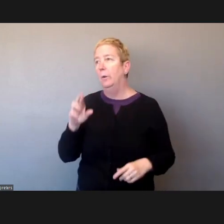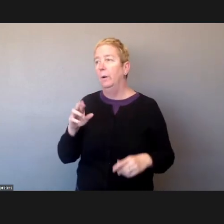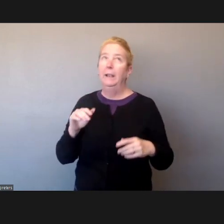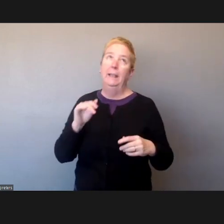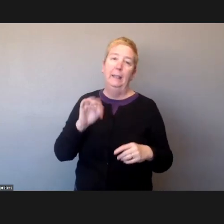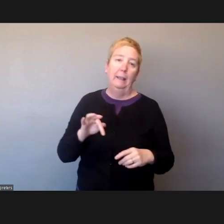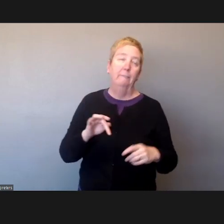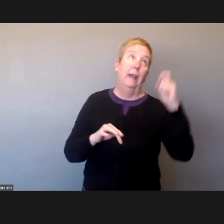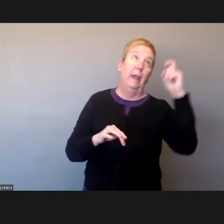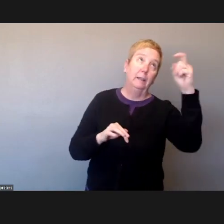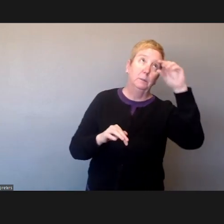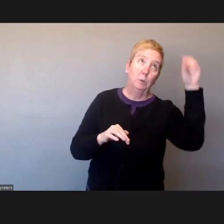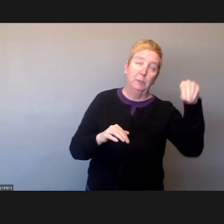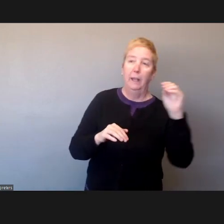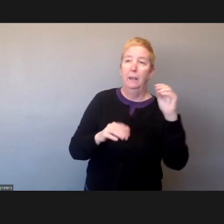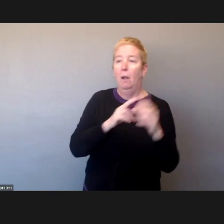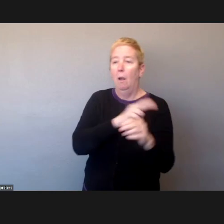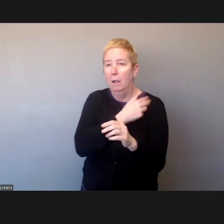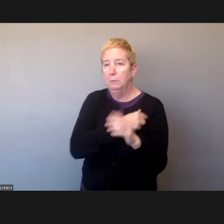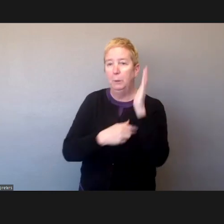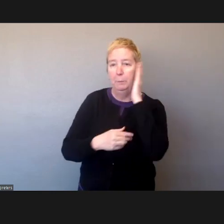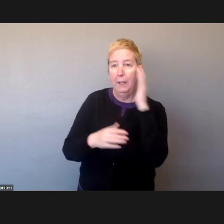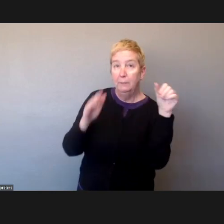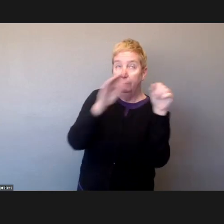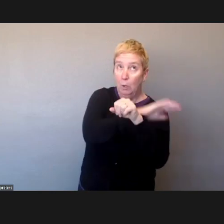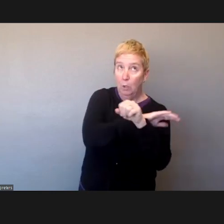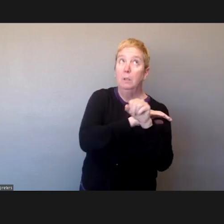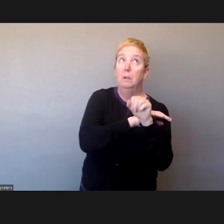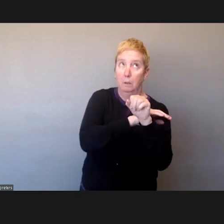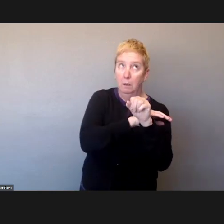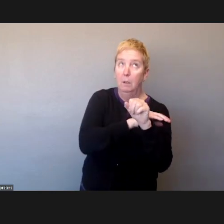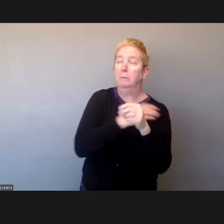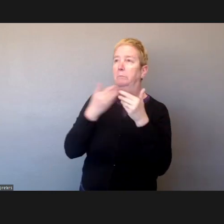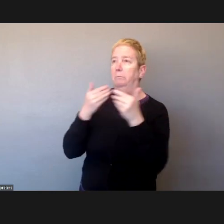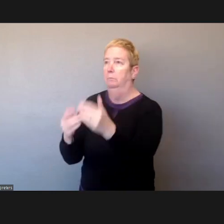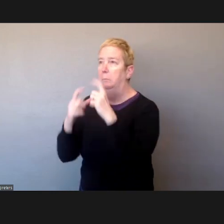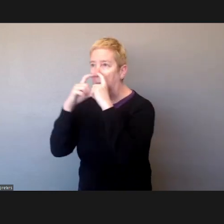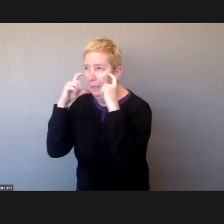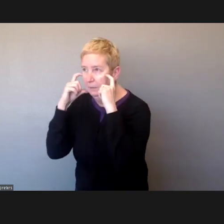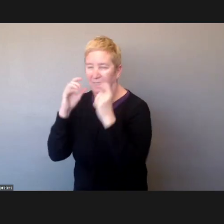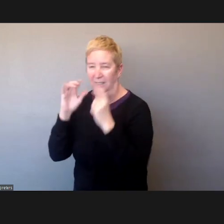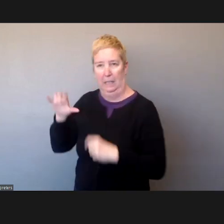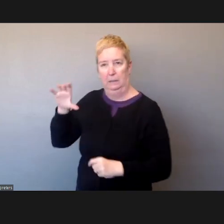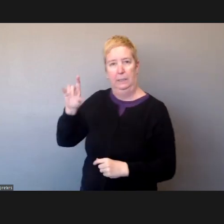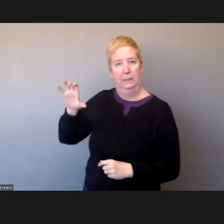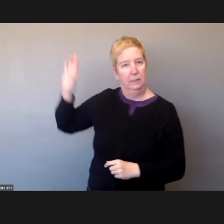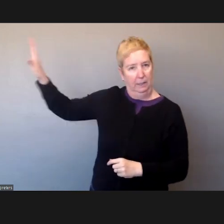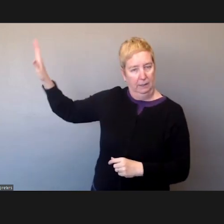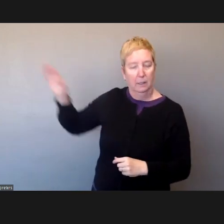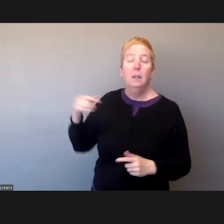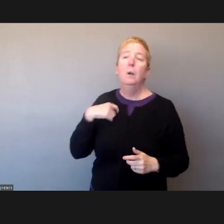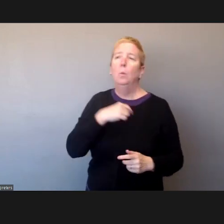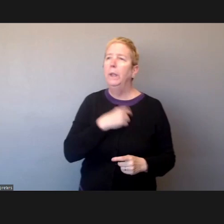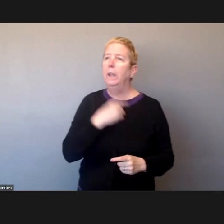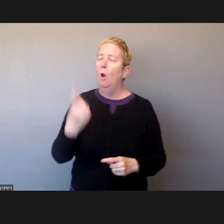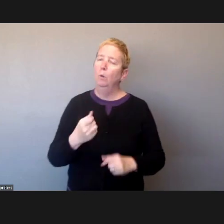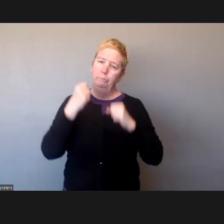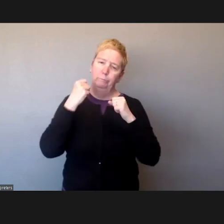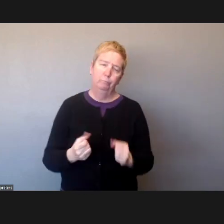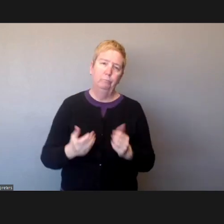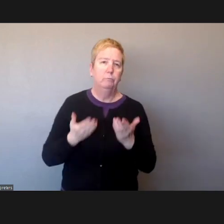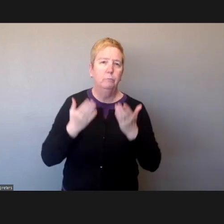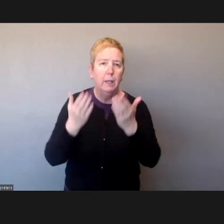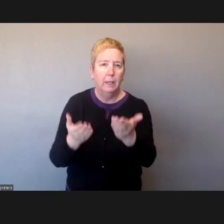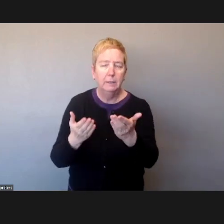beds full, strongly recommends that as well. And we always strongly recommend everything